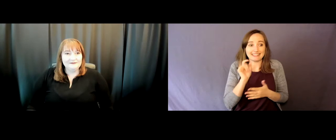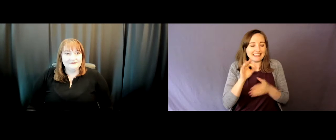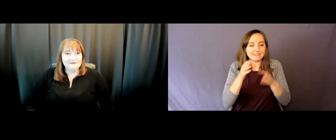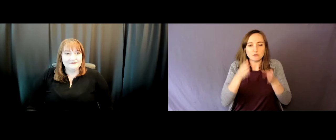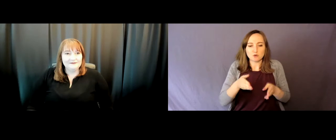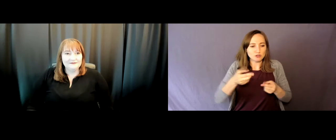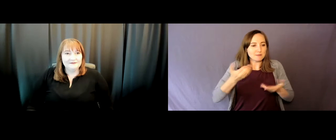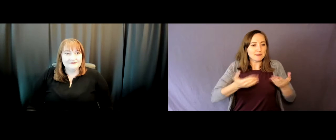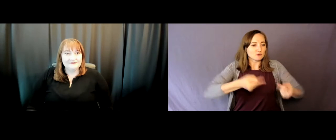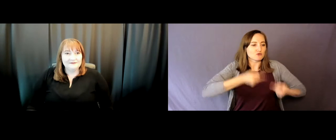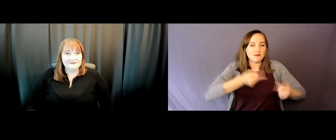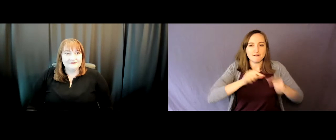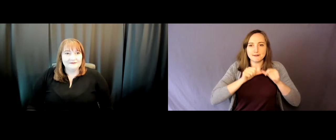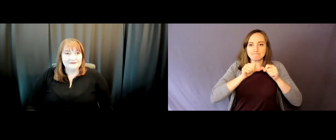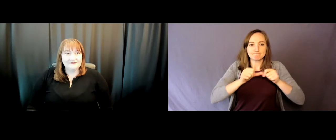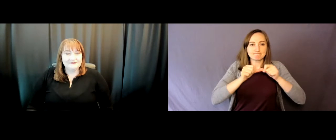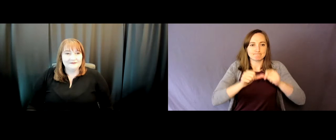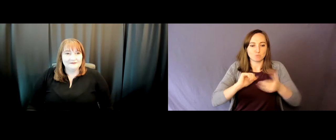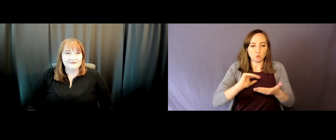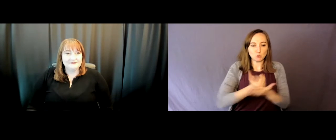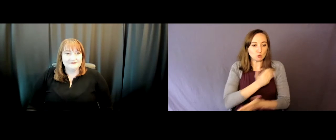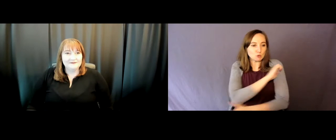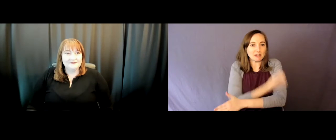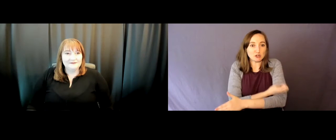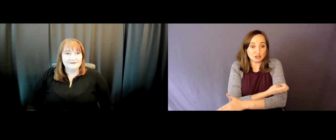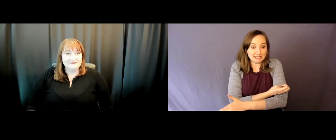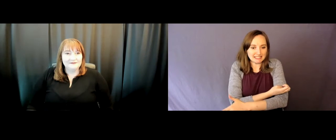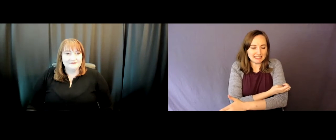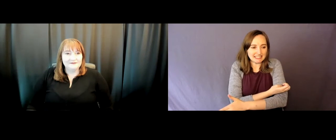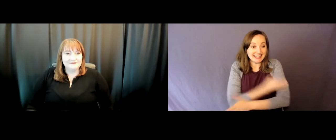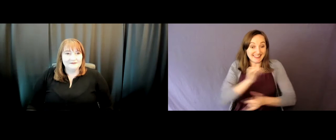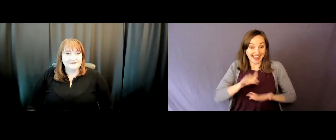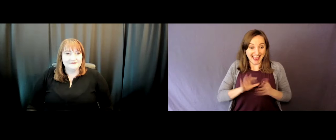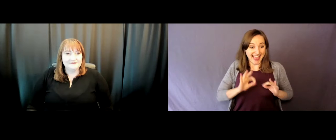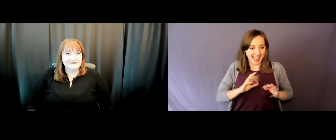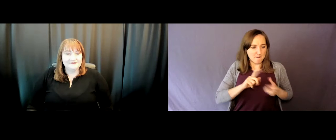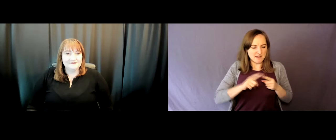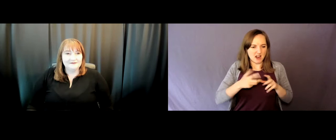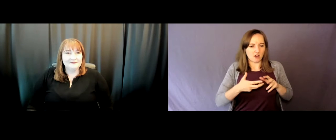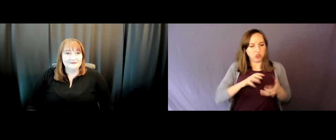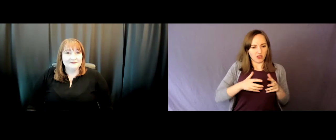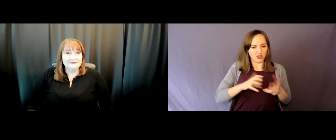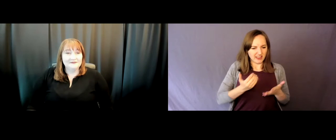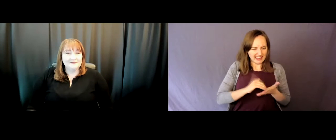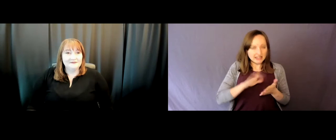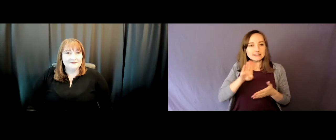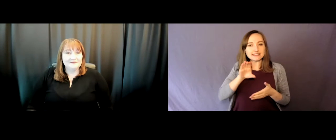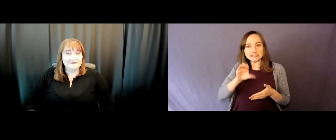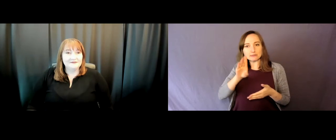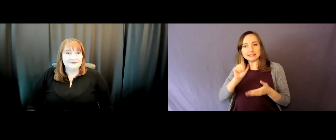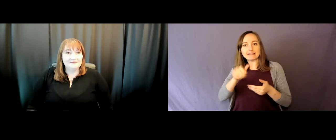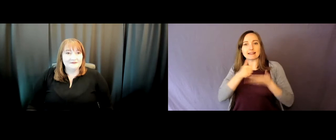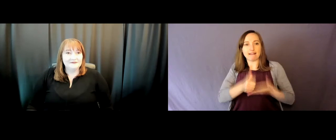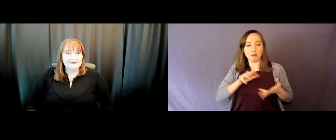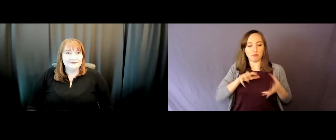a hard time maintaining a new energy. The CBD can help not have that person fall back as